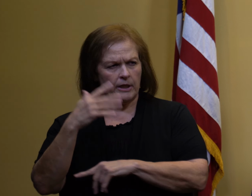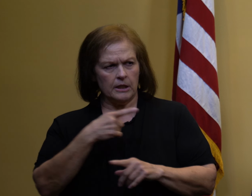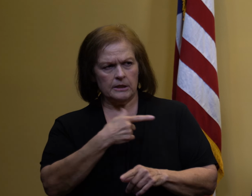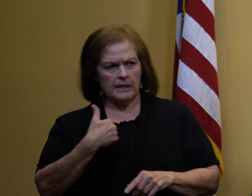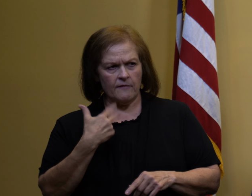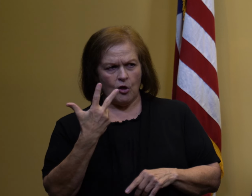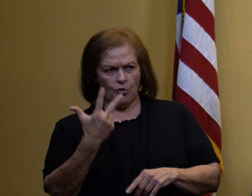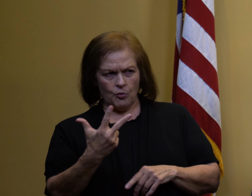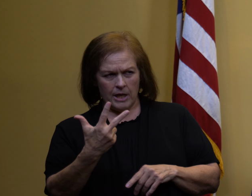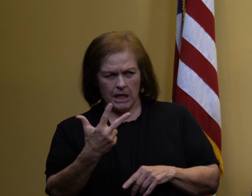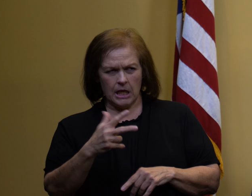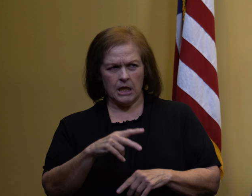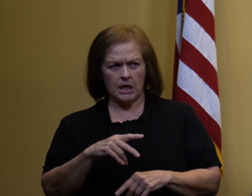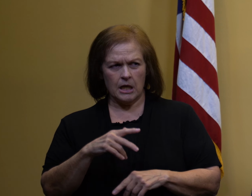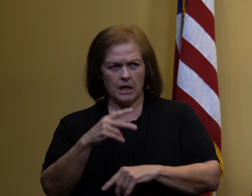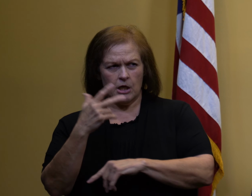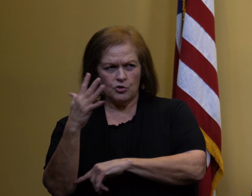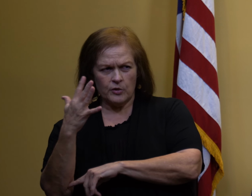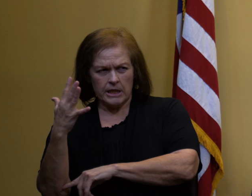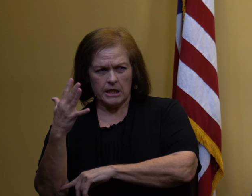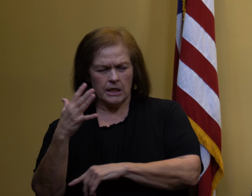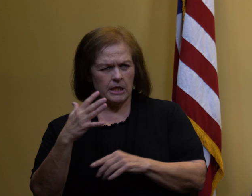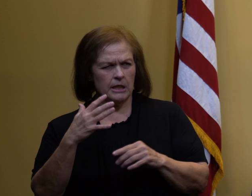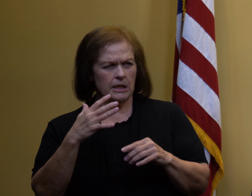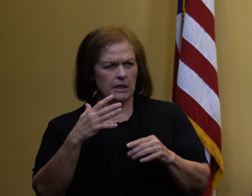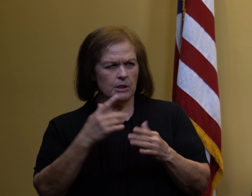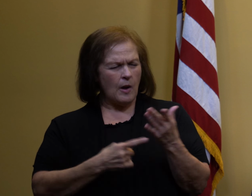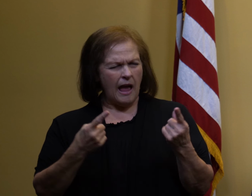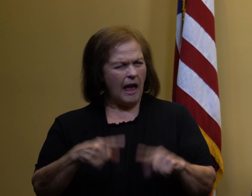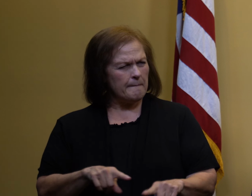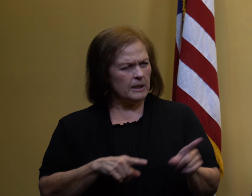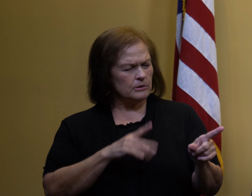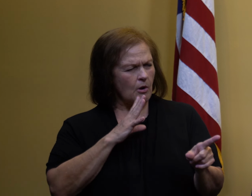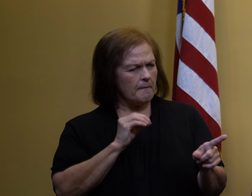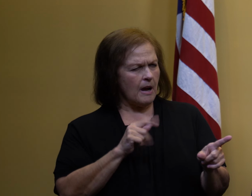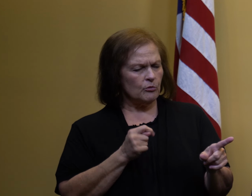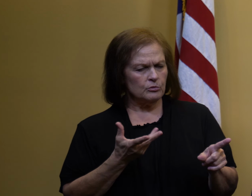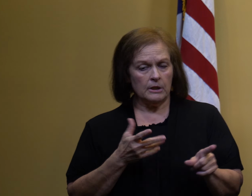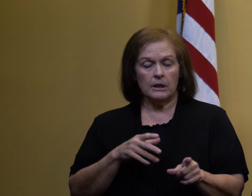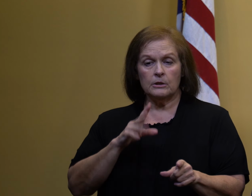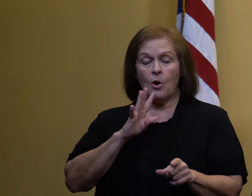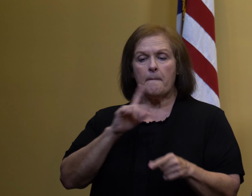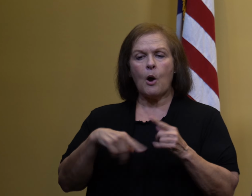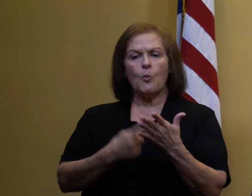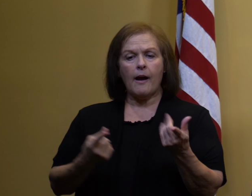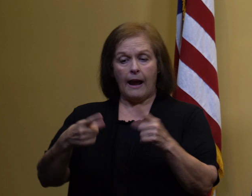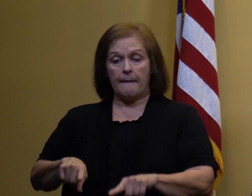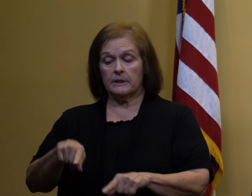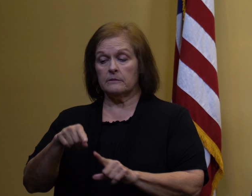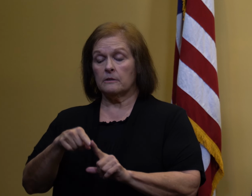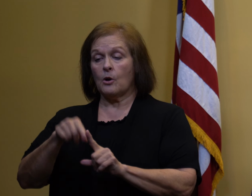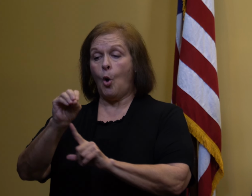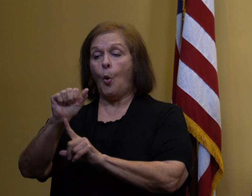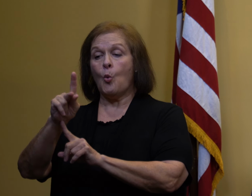3 live oak incidents in the past 24 hours. When you say incident, what exactly do you mean? Just what I mean is that incidents relative to oaks,